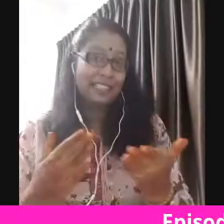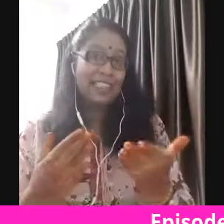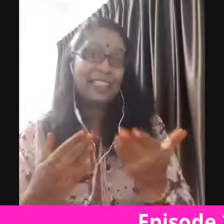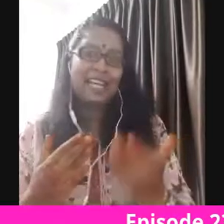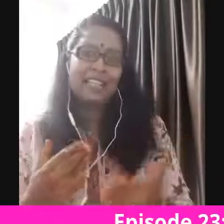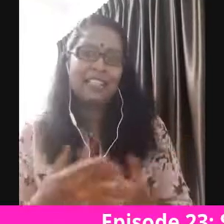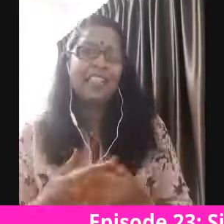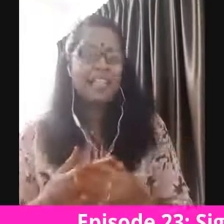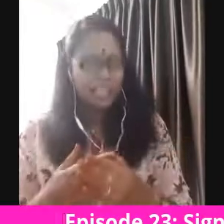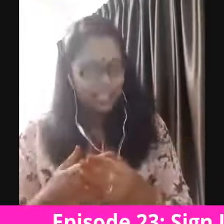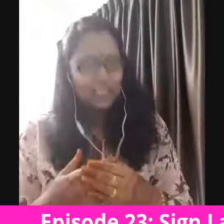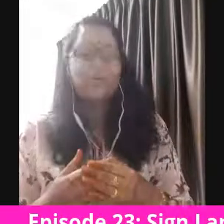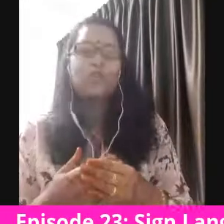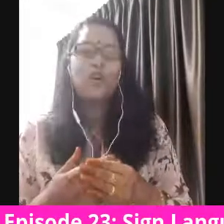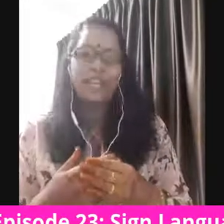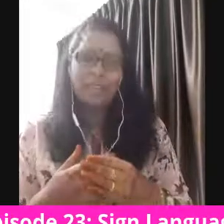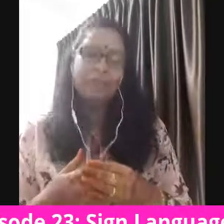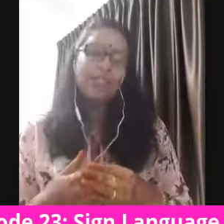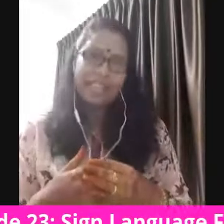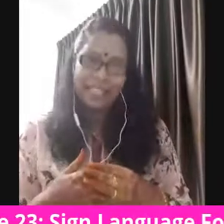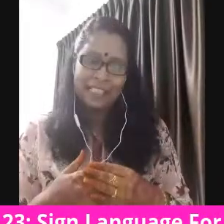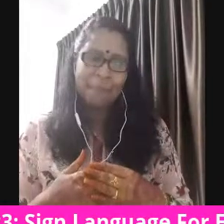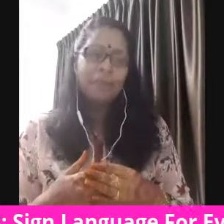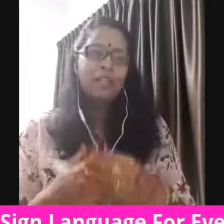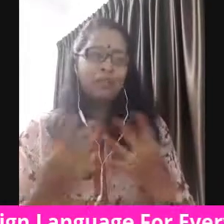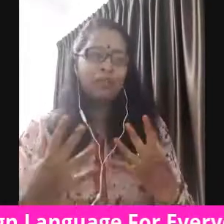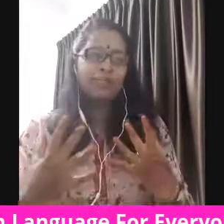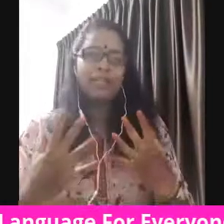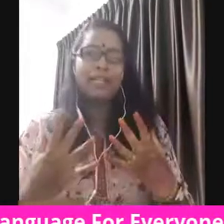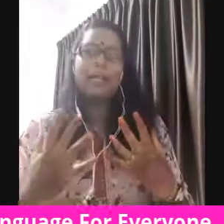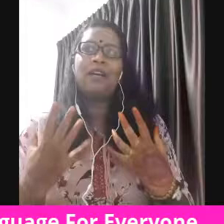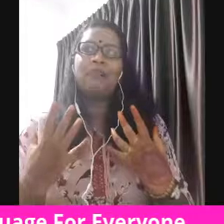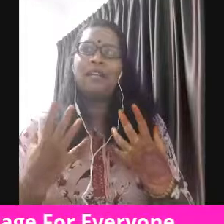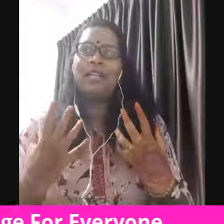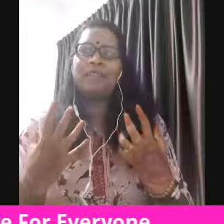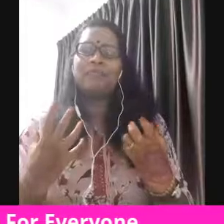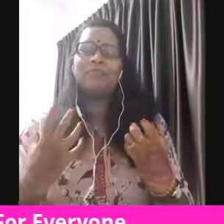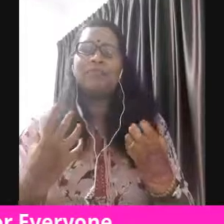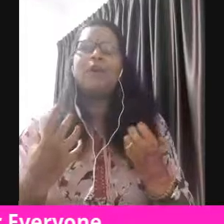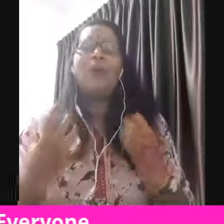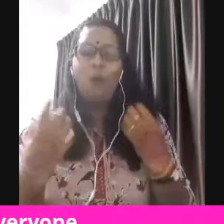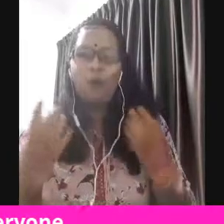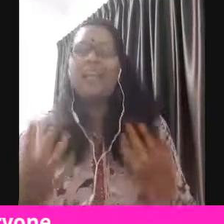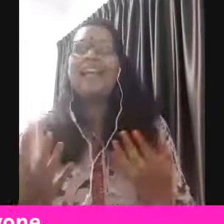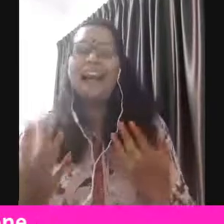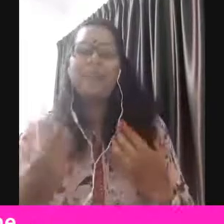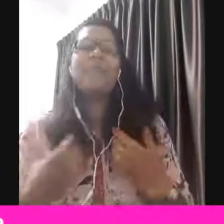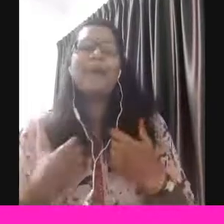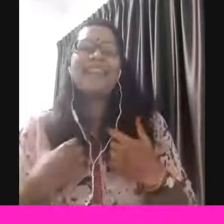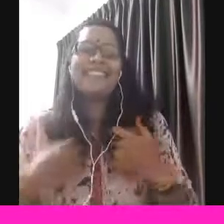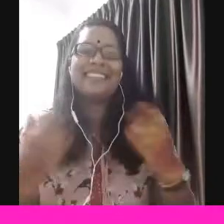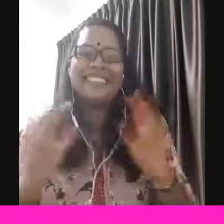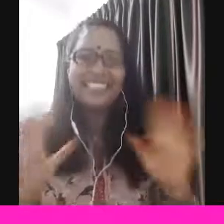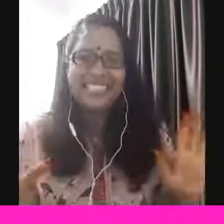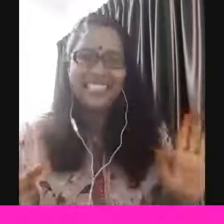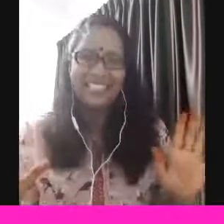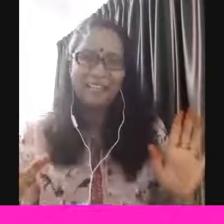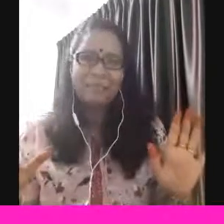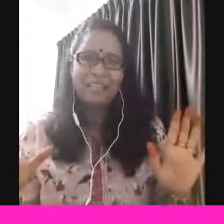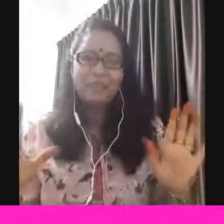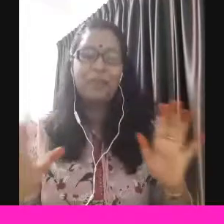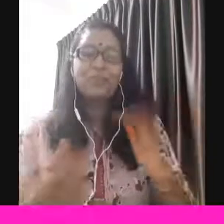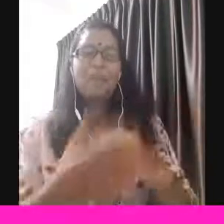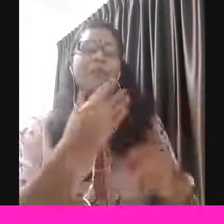that 6A girls, she was score A for science. So that time I feel like, okay, I'm passed as a